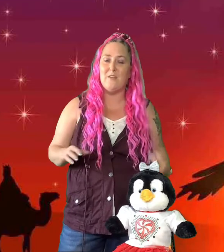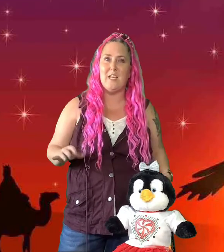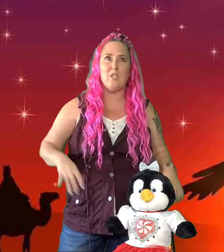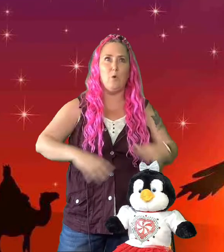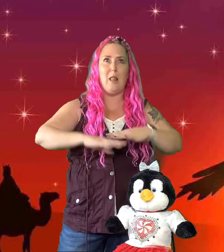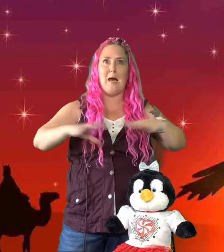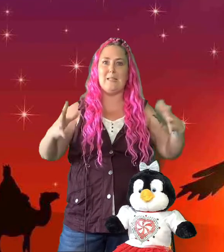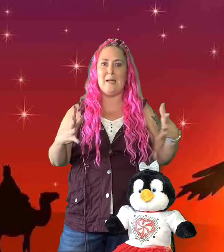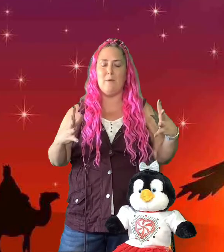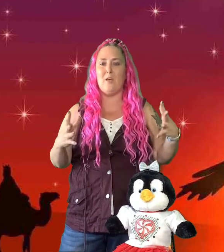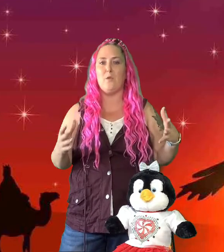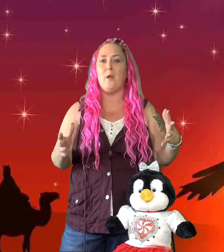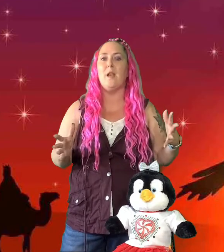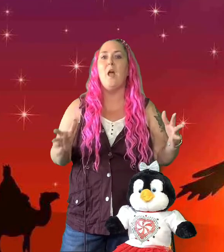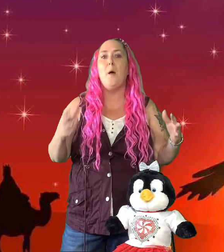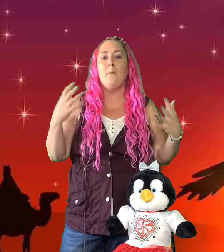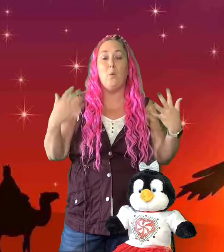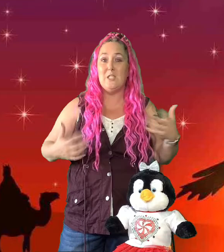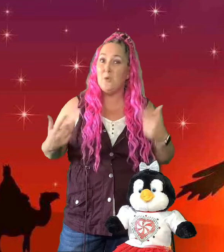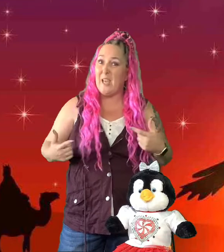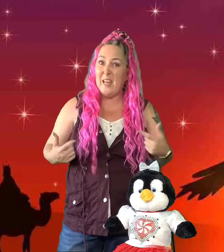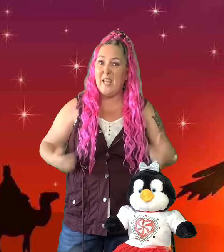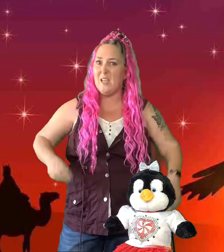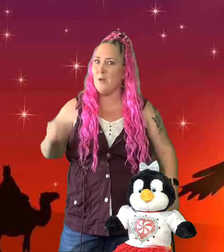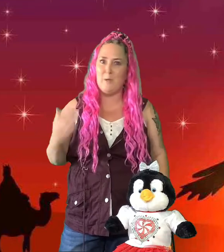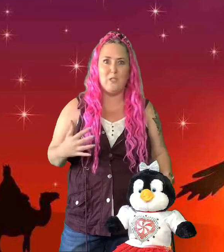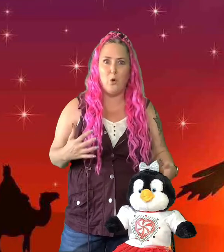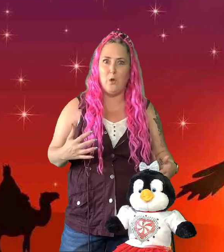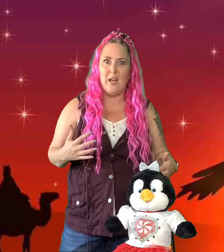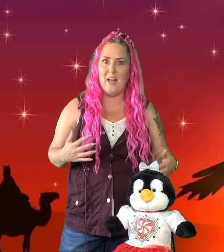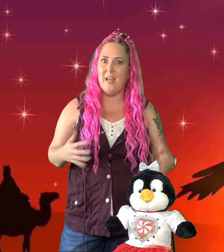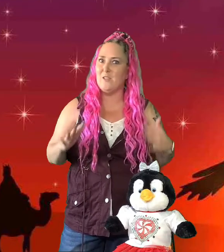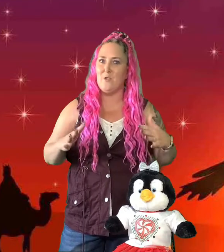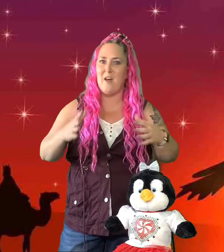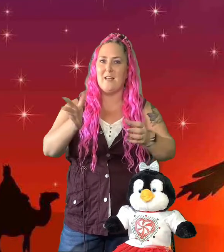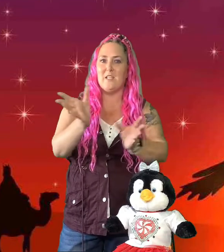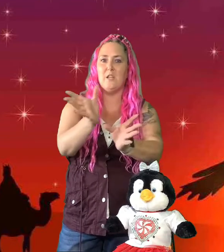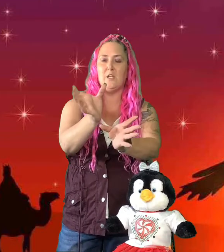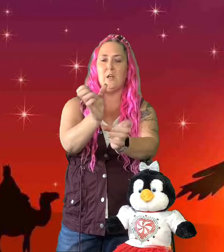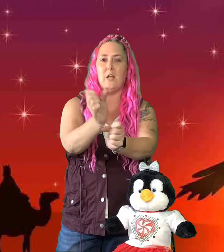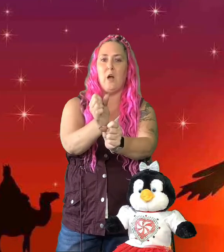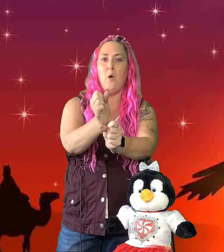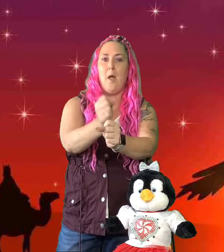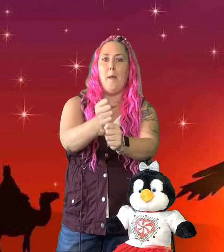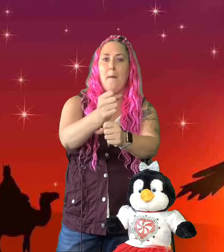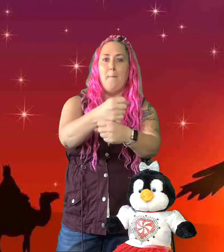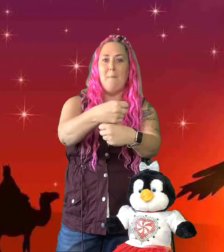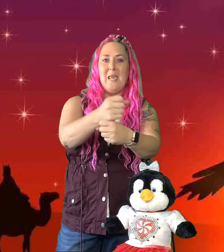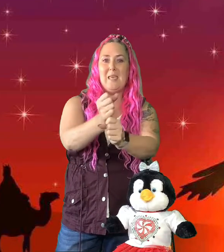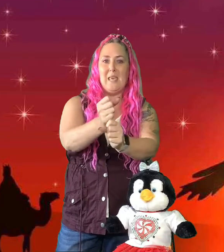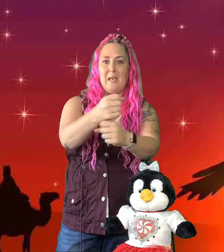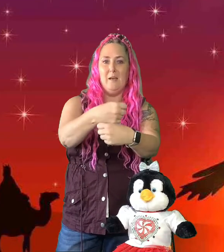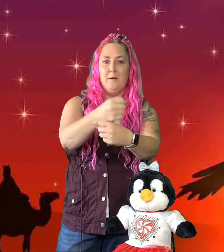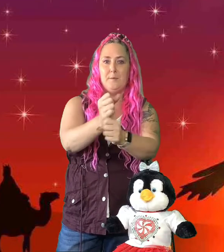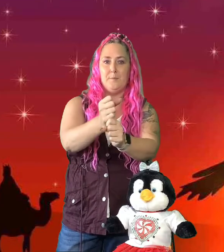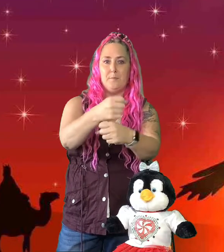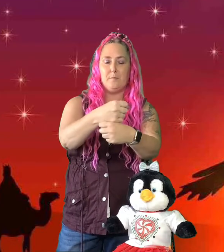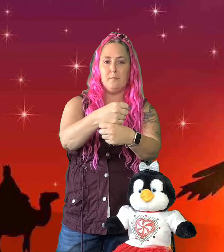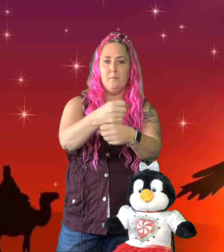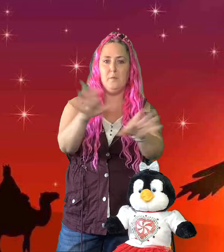takes you a lot of time to get through it. But once you get it, you're gonna be so good at it and so fast. So you're gonna go making, so